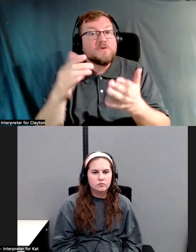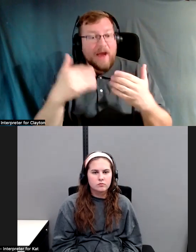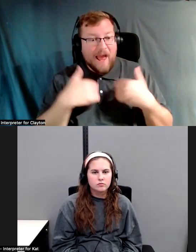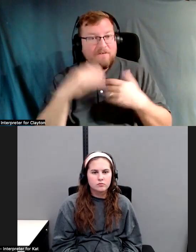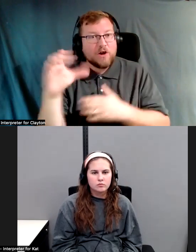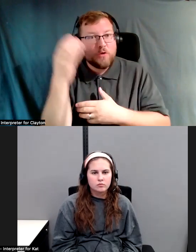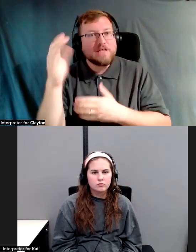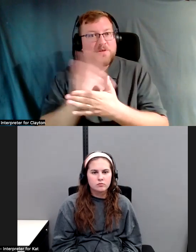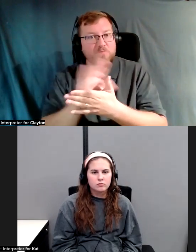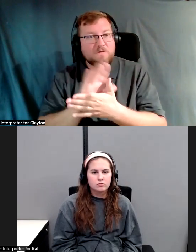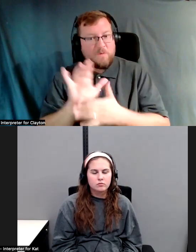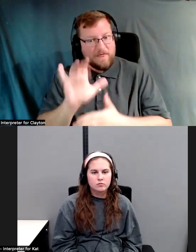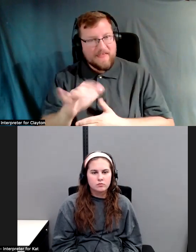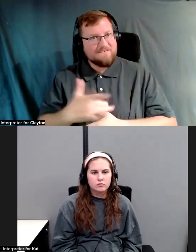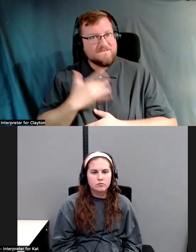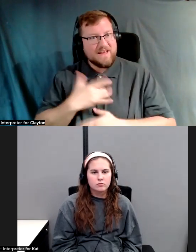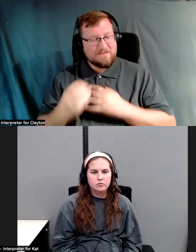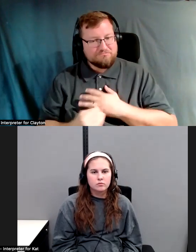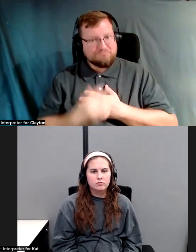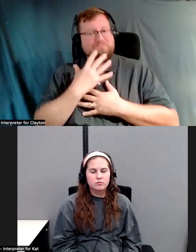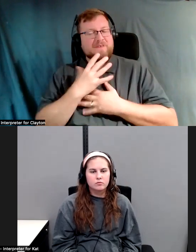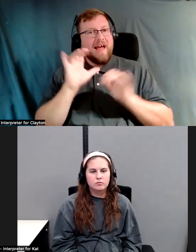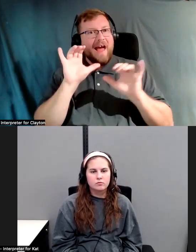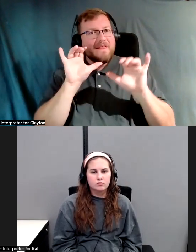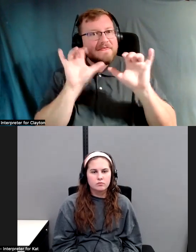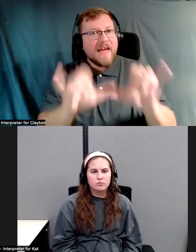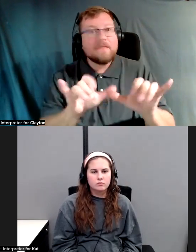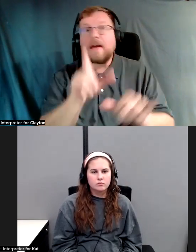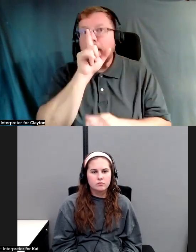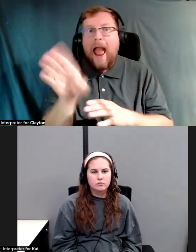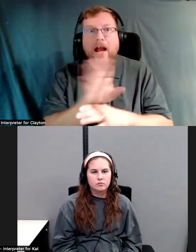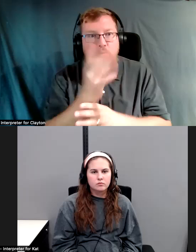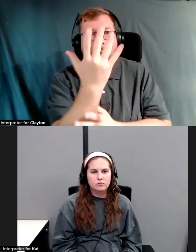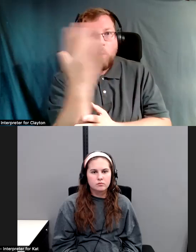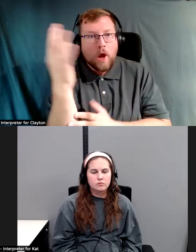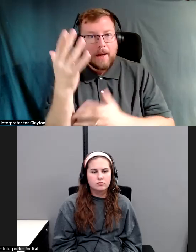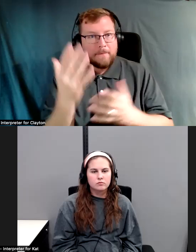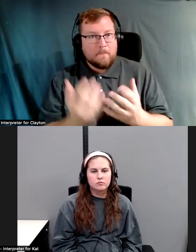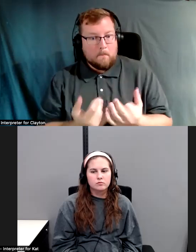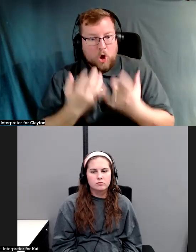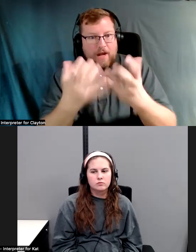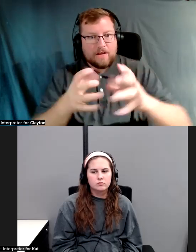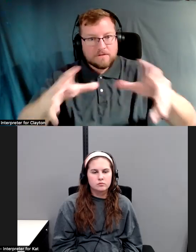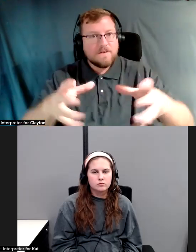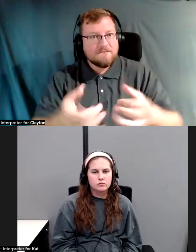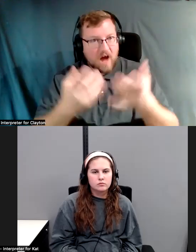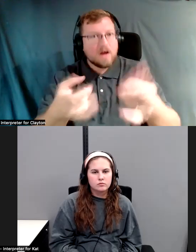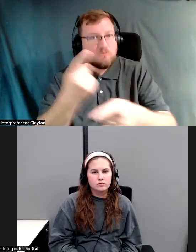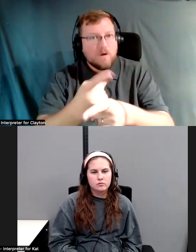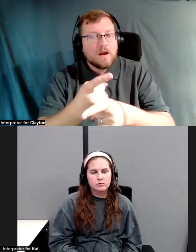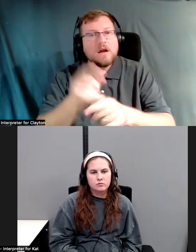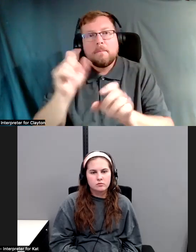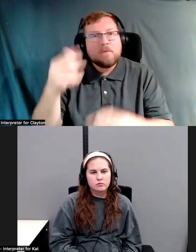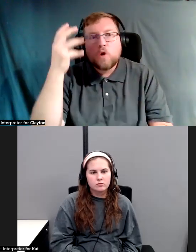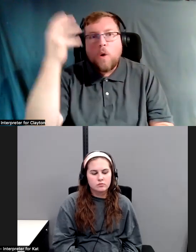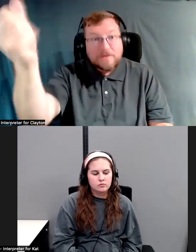that feeling and the nostalgic, the actual wood burning fire that they had, being able to go outside and trudge through